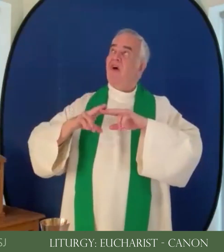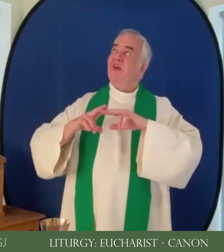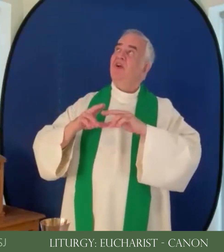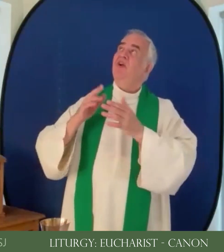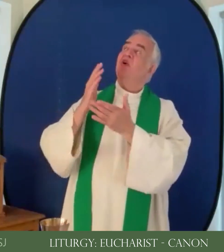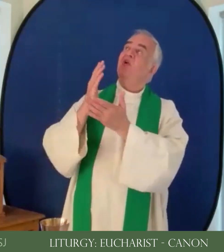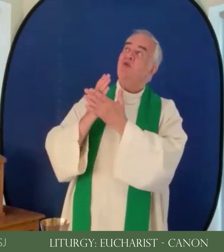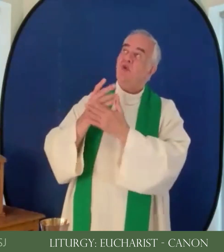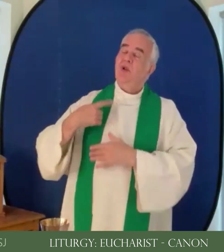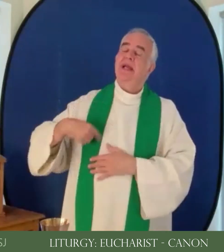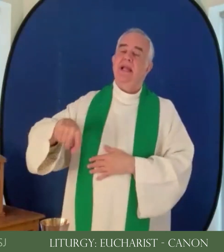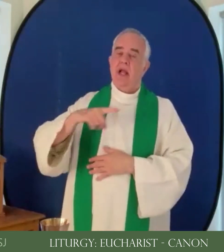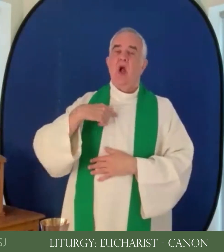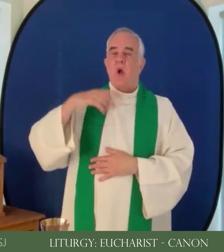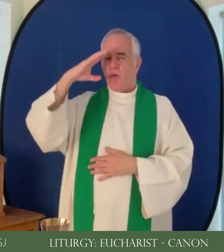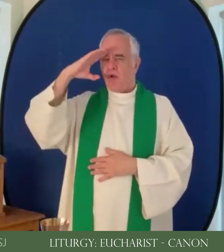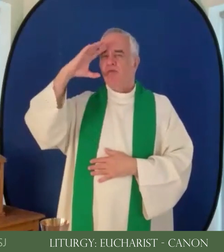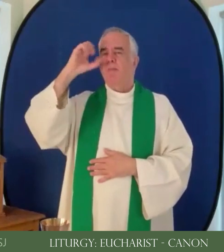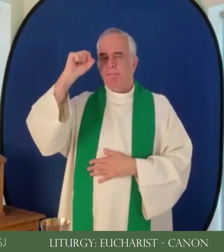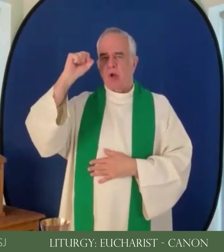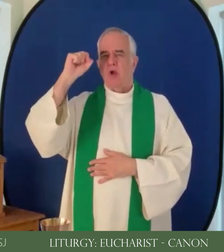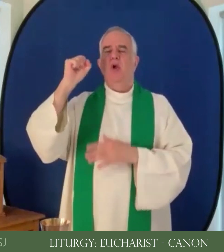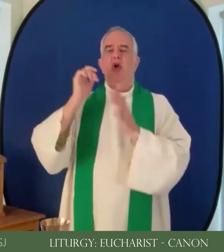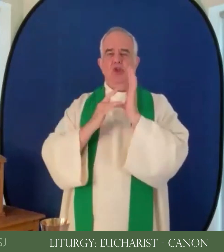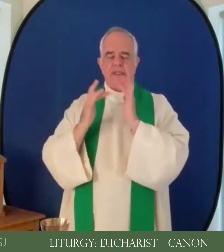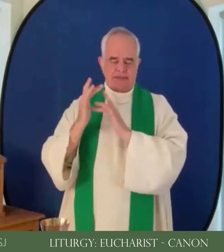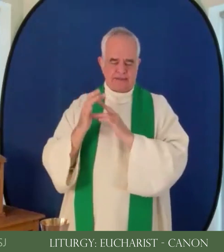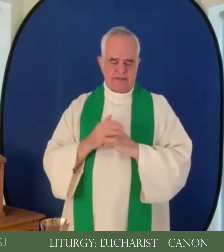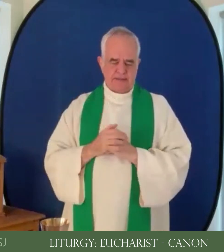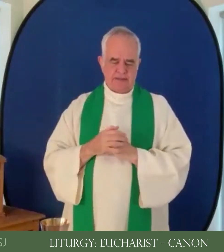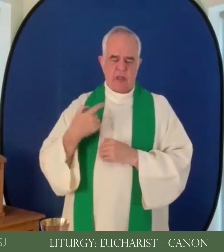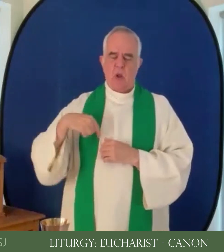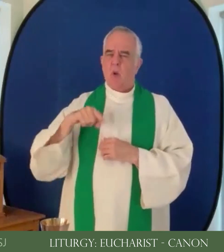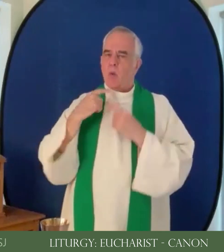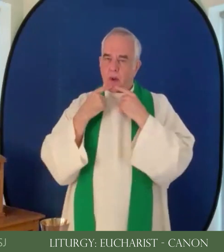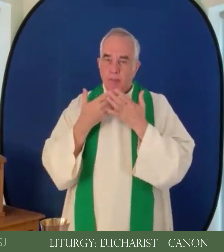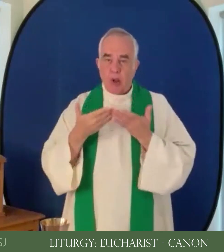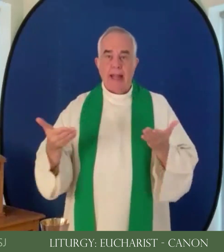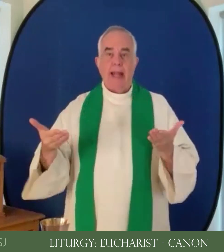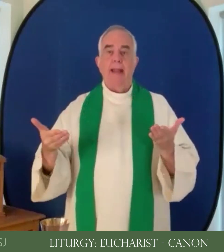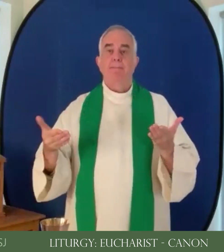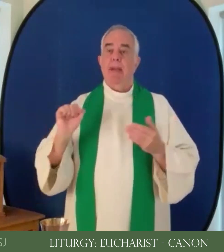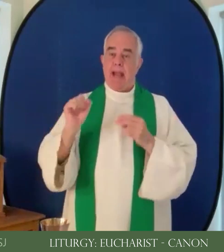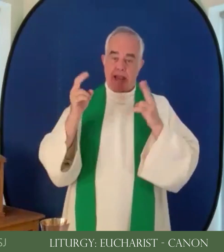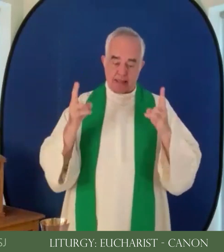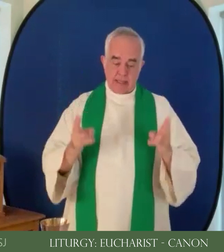Father, truly we remember Jesus. We proclaim his